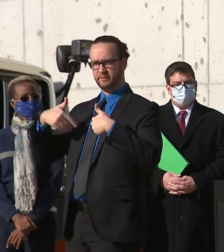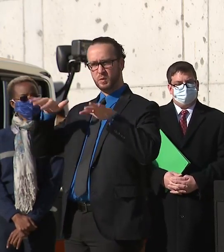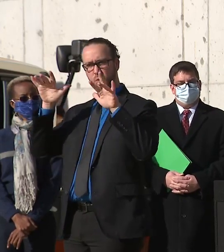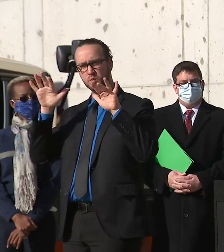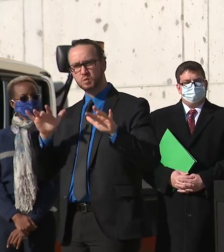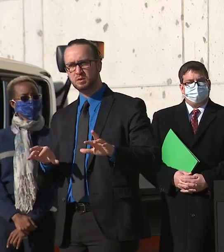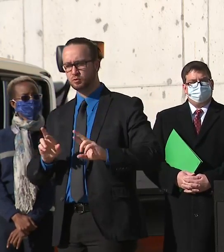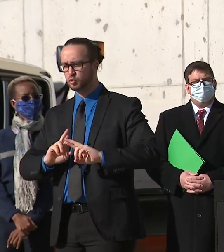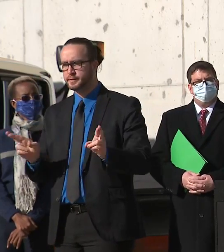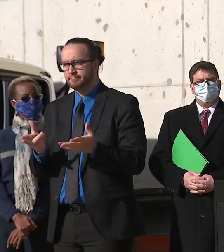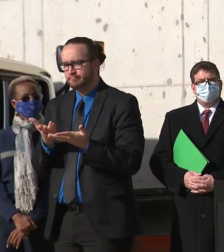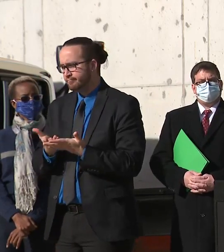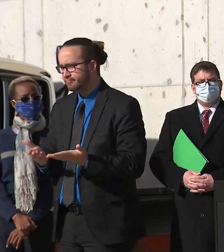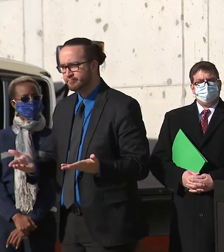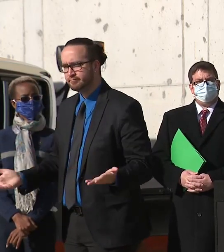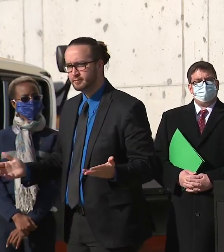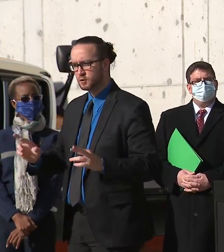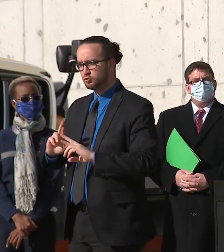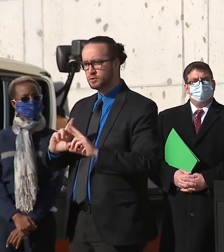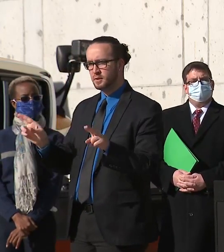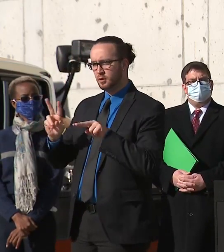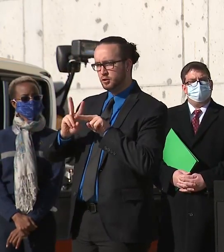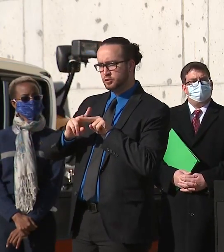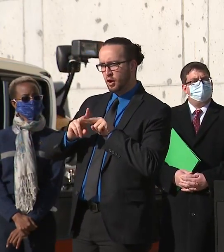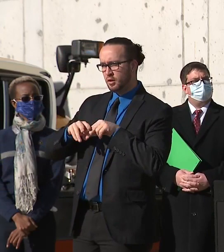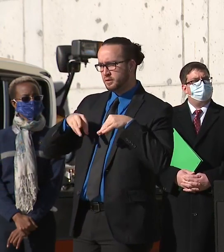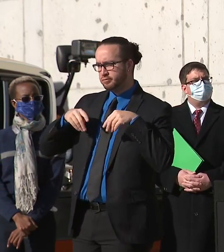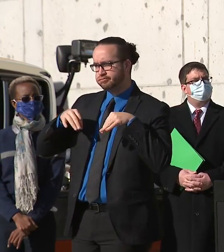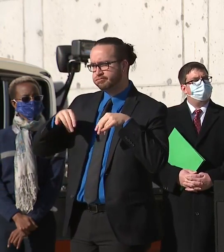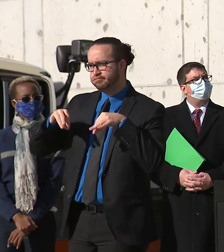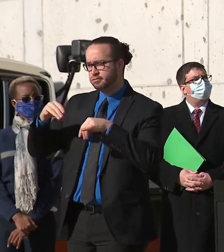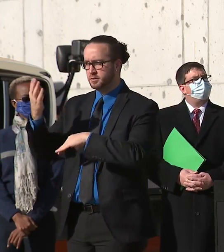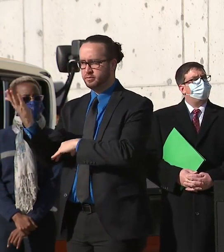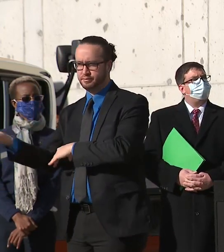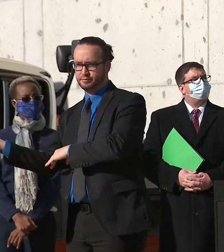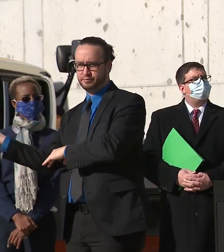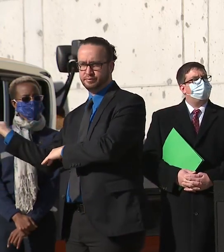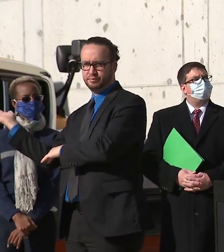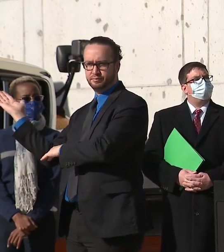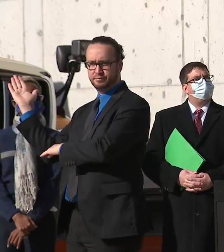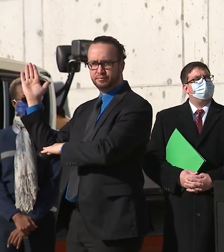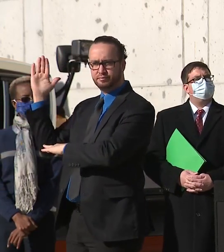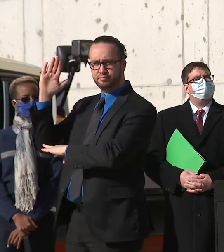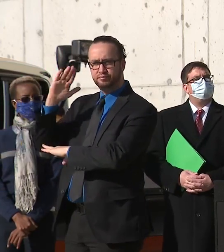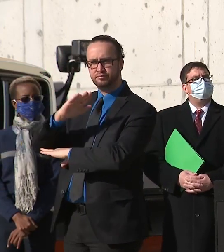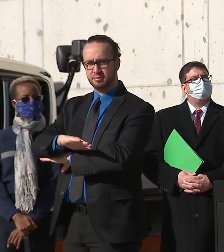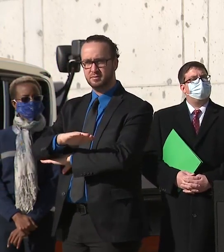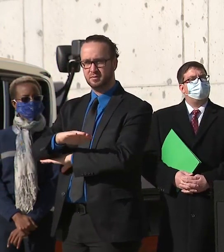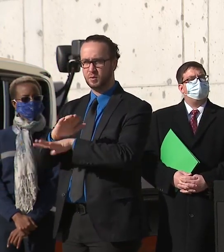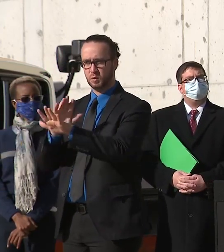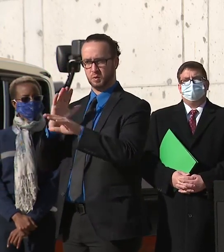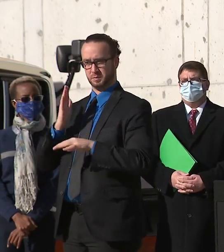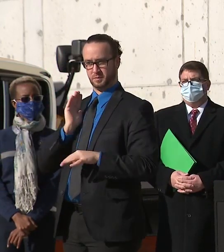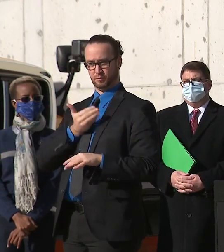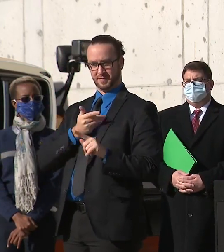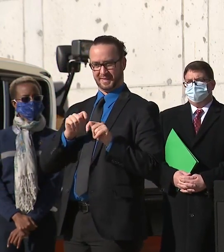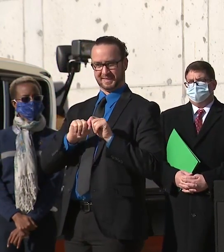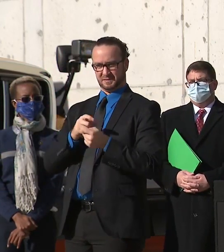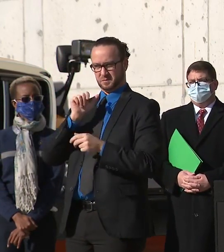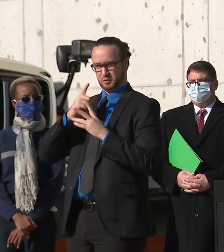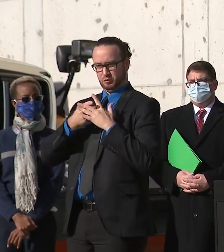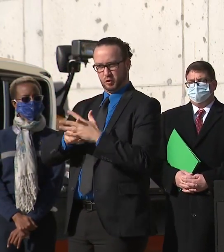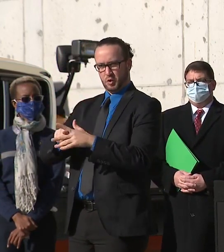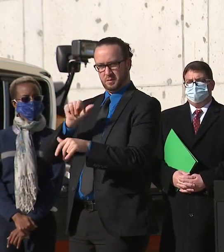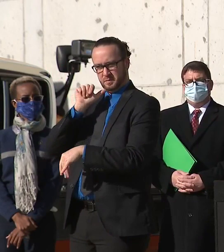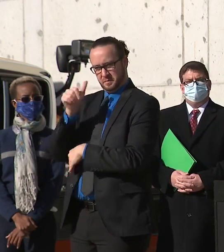brine throughout the day. Our snow team will activate early on Wednesday to monitor weather and roadway conditions. We are fully